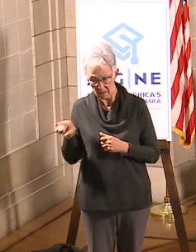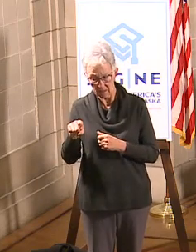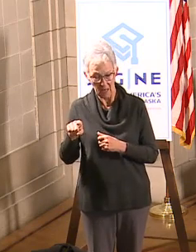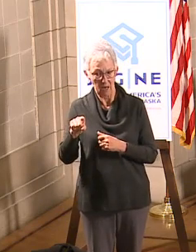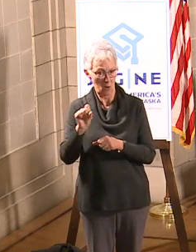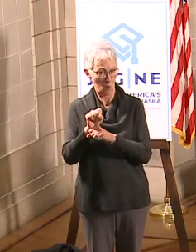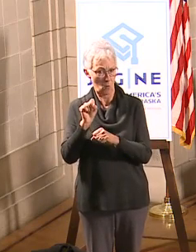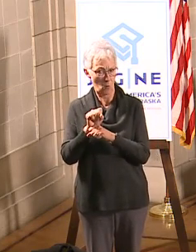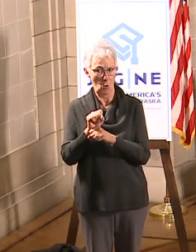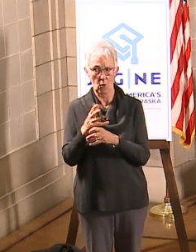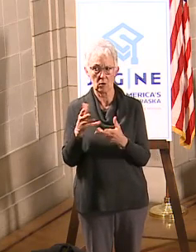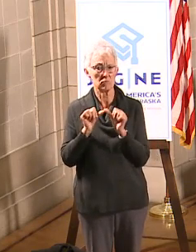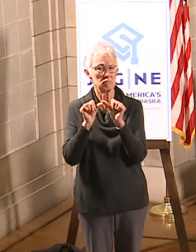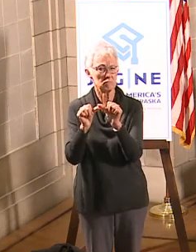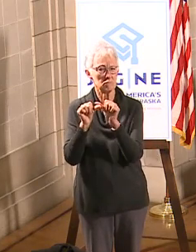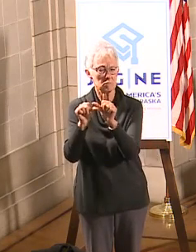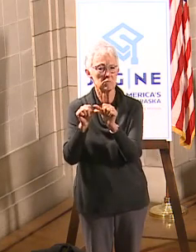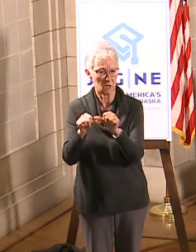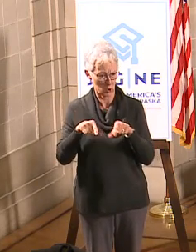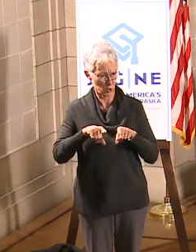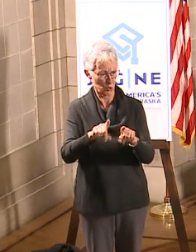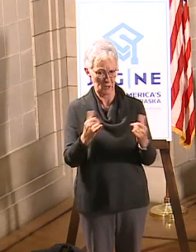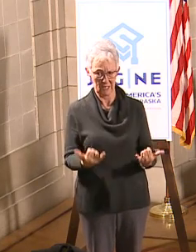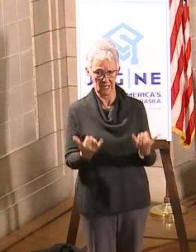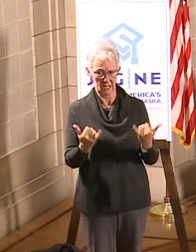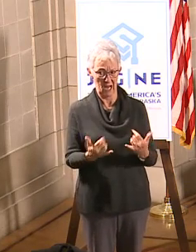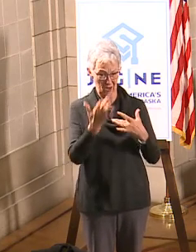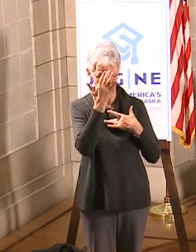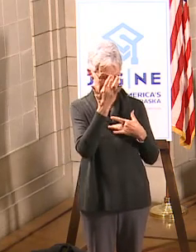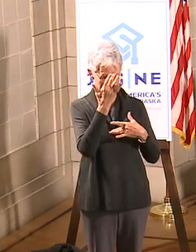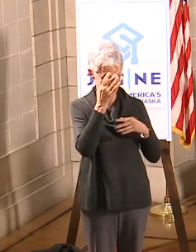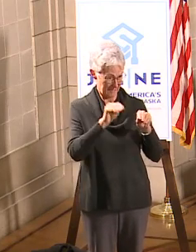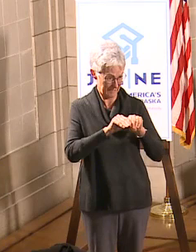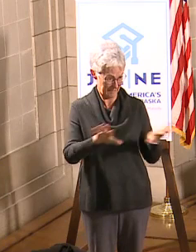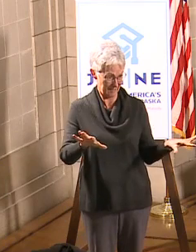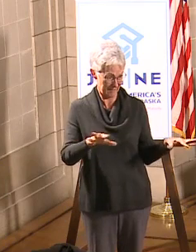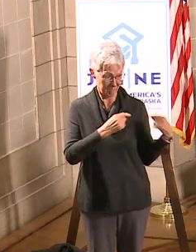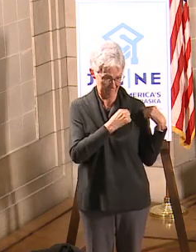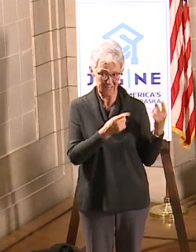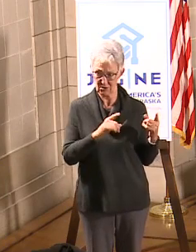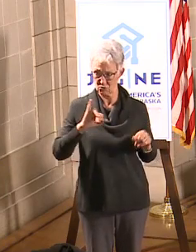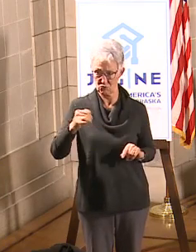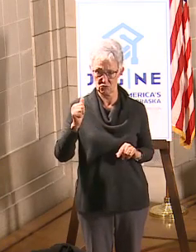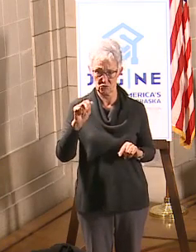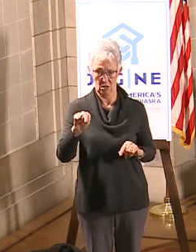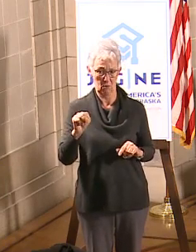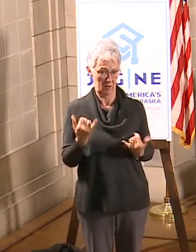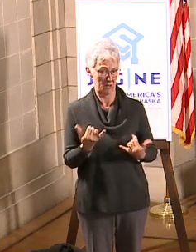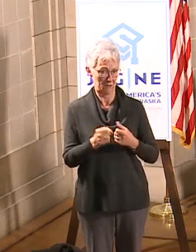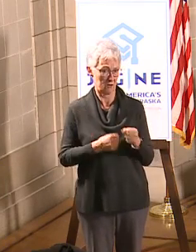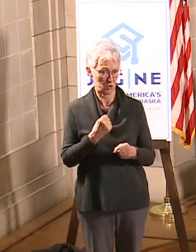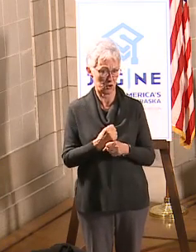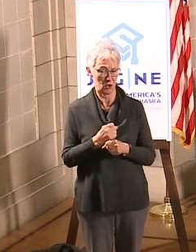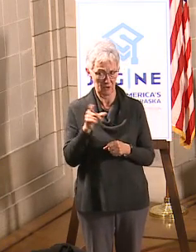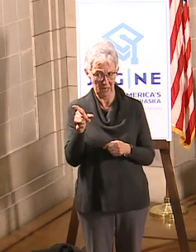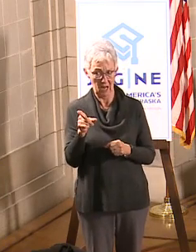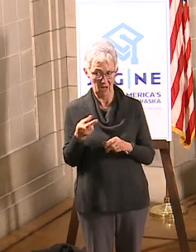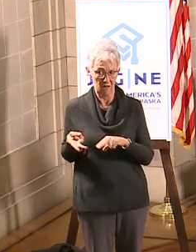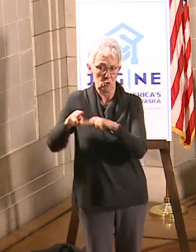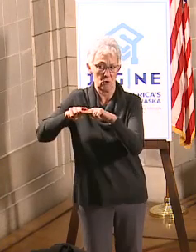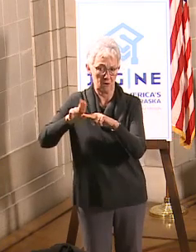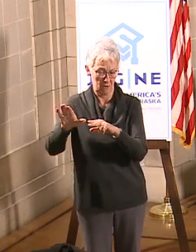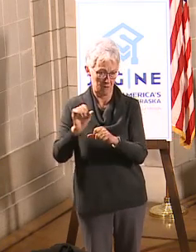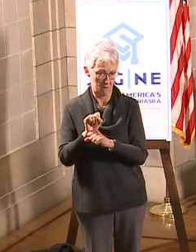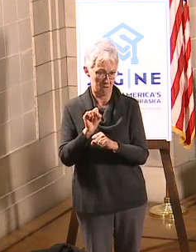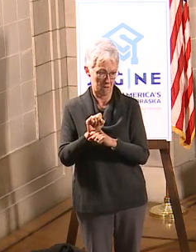during this pandemic. And this has gone on now since January of this year. First, I'd like to start